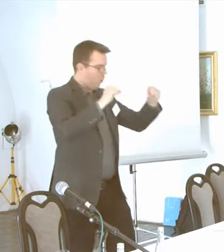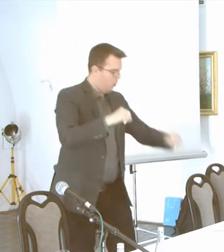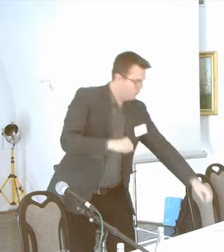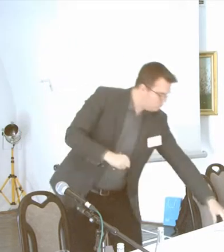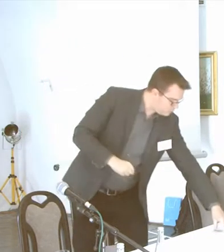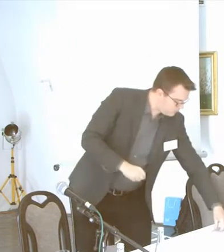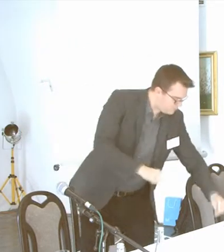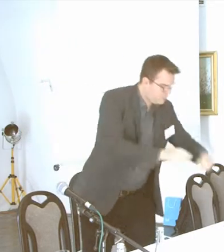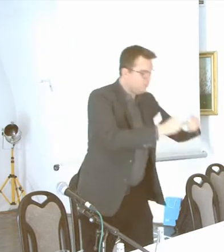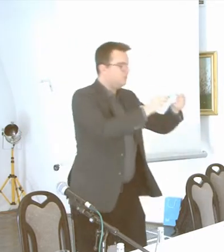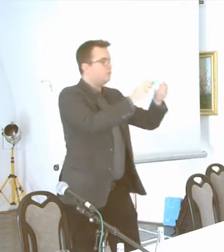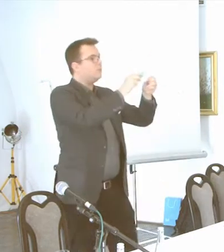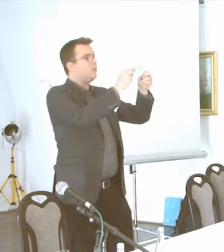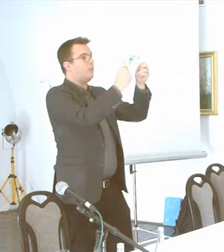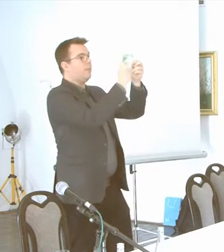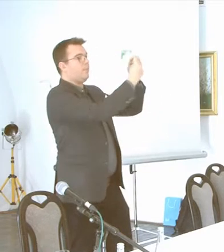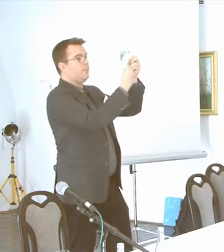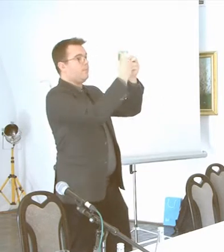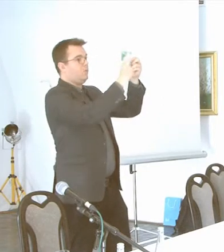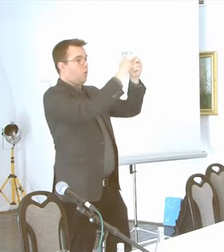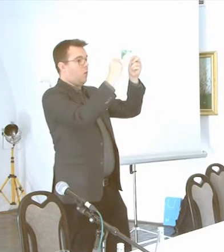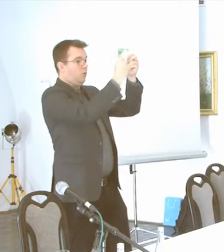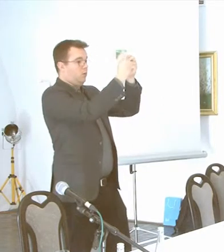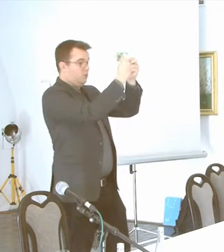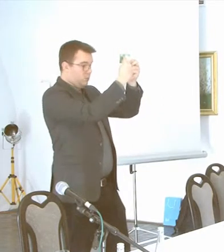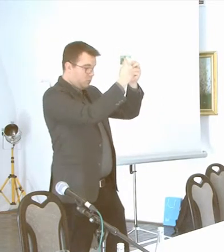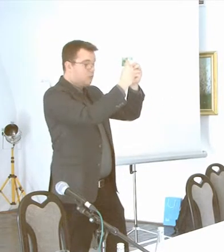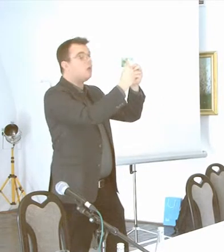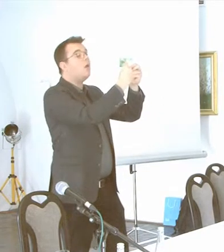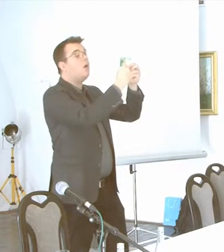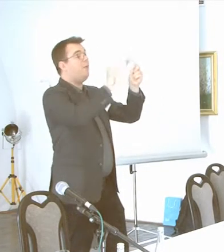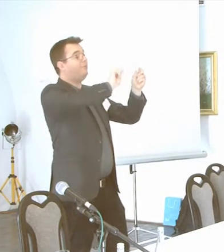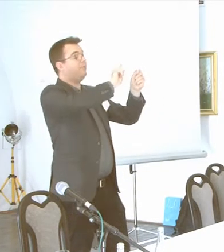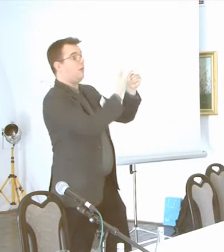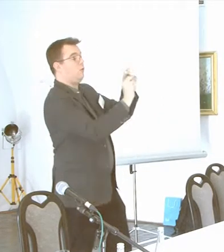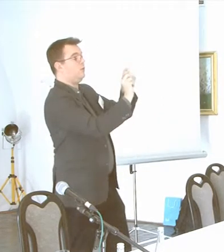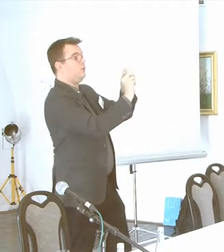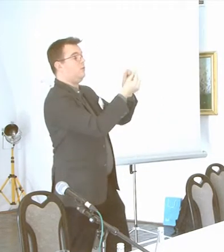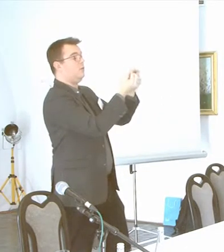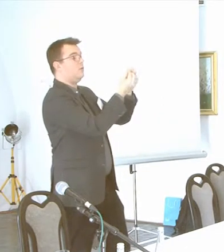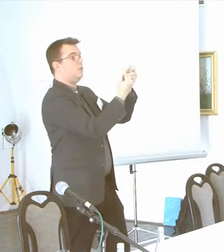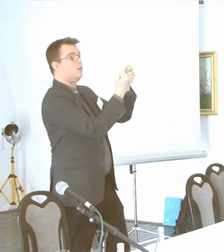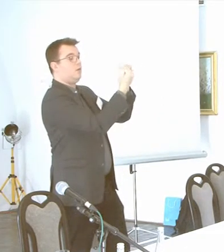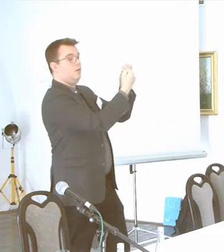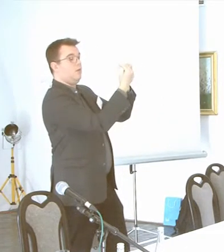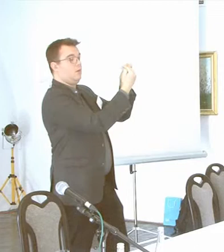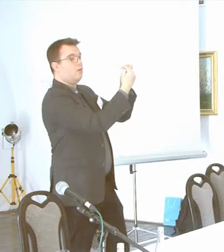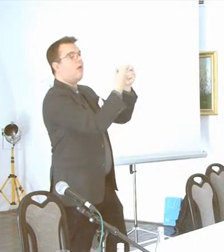receive on the back side of their member card. This is my member card for the Danish Deaf Association. On the back side of it, it's